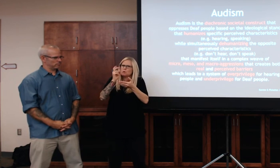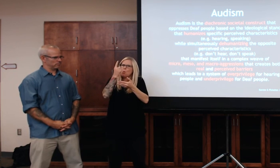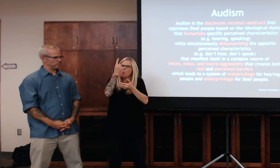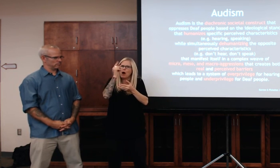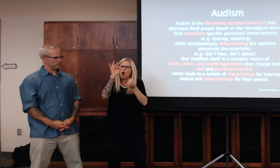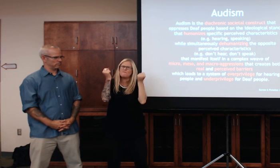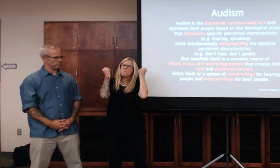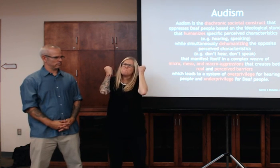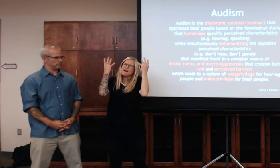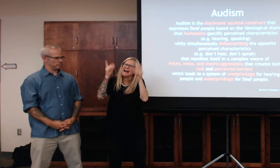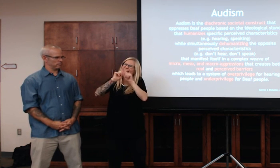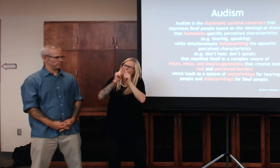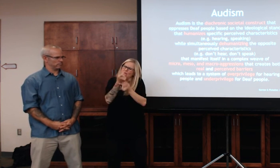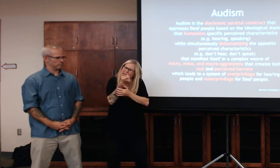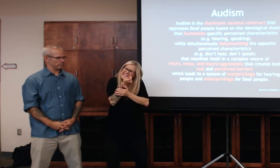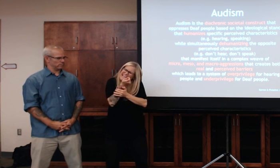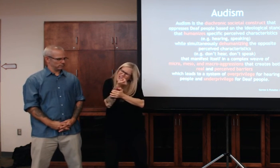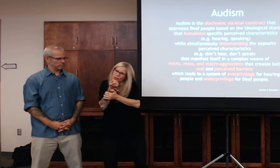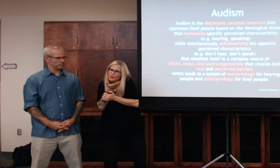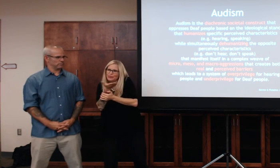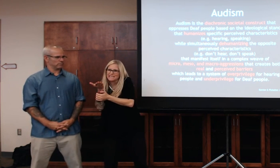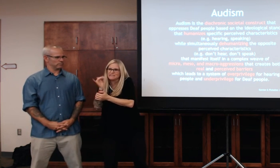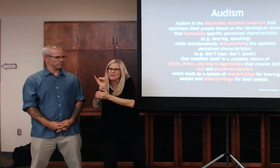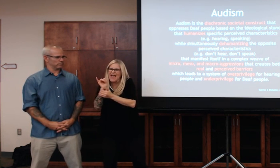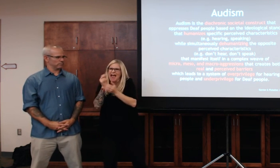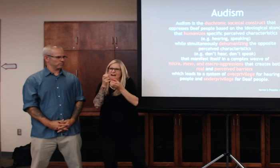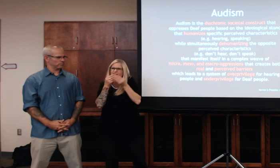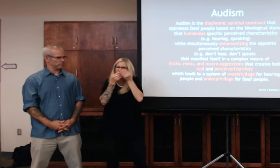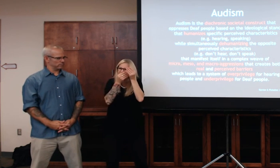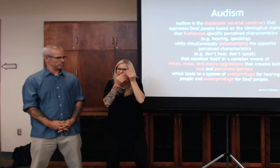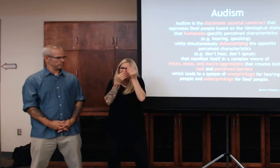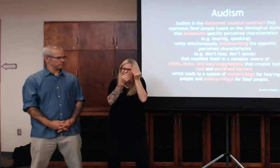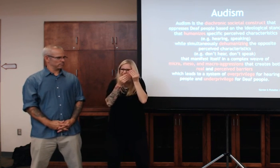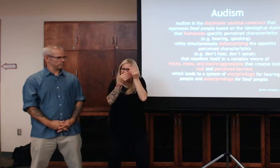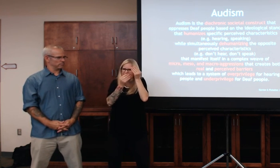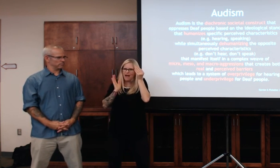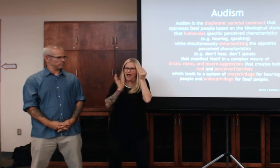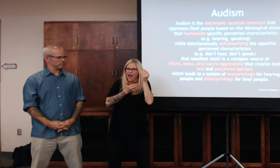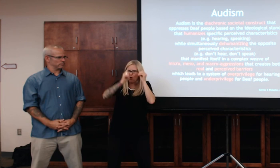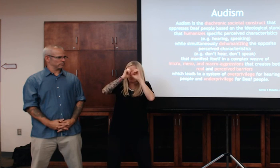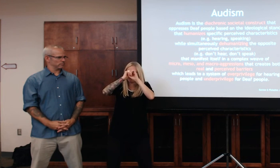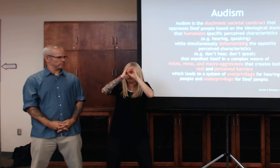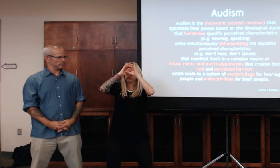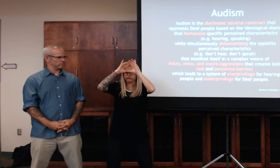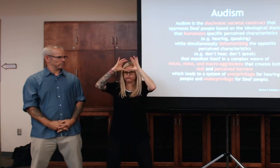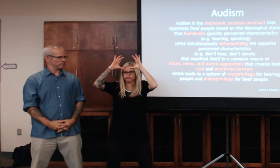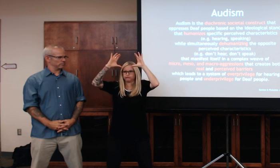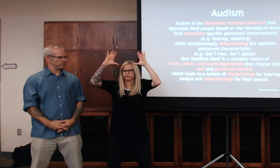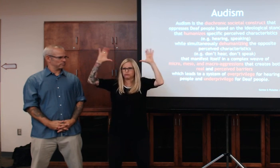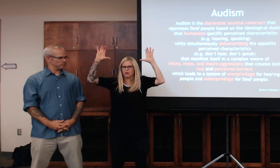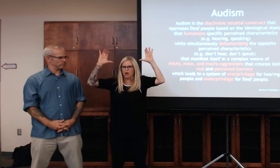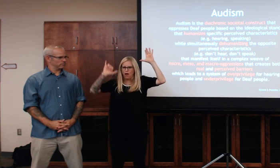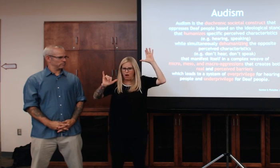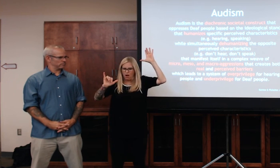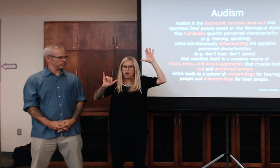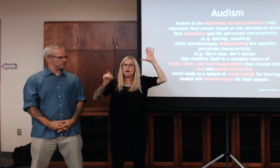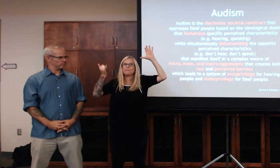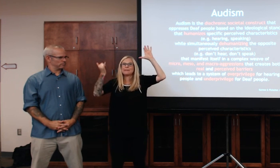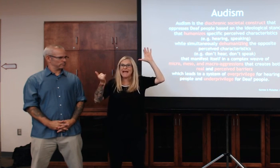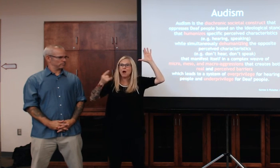This is one of many different minute things that really feed into our perception of what society